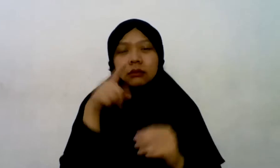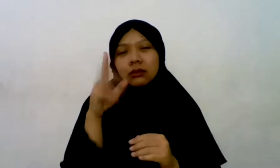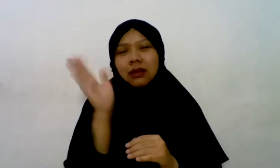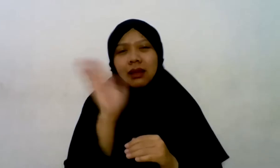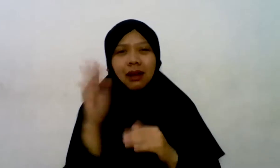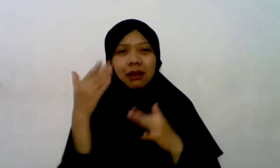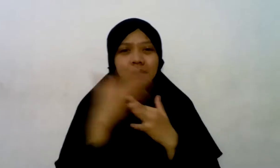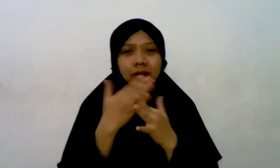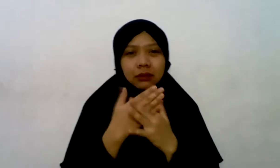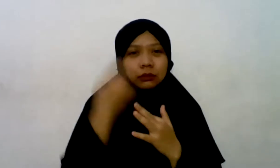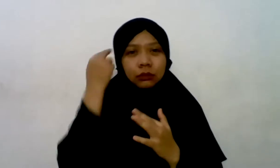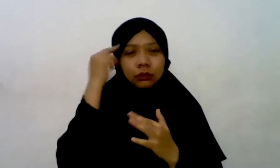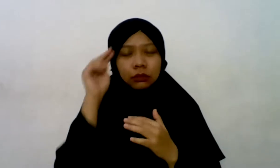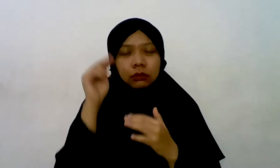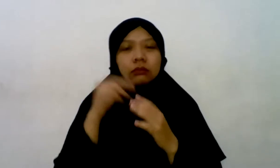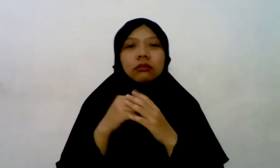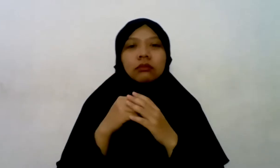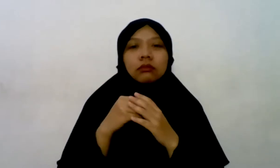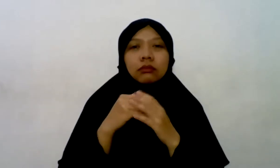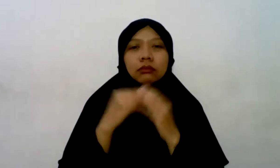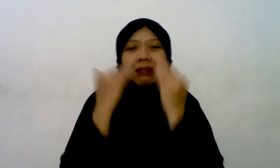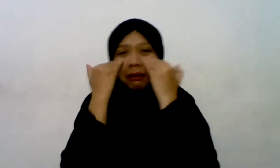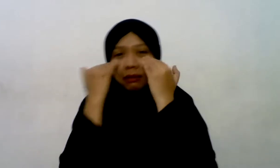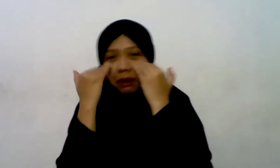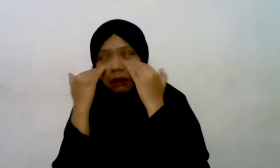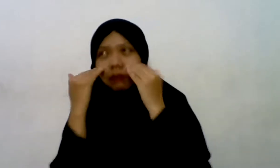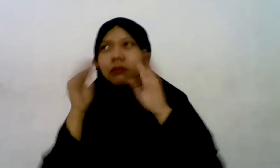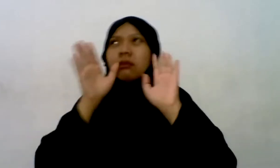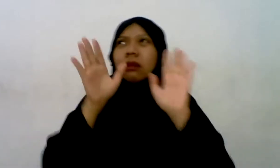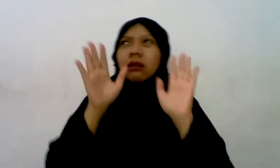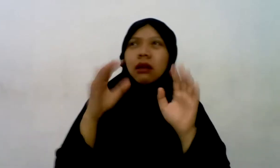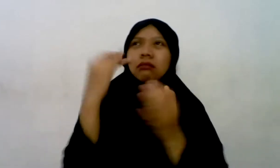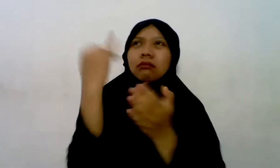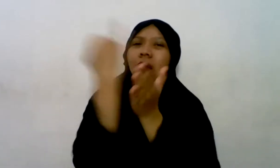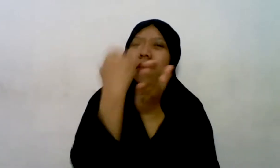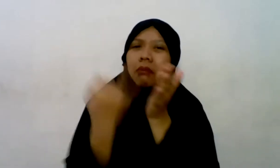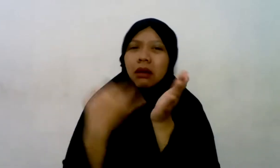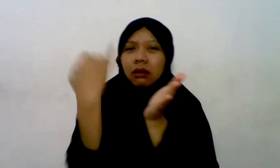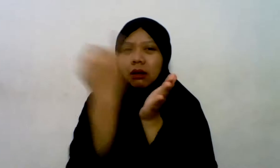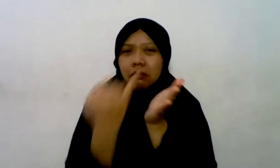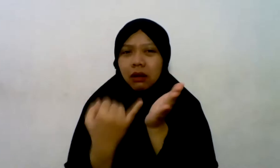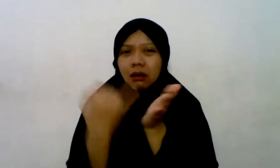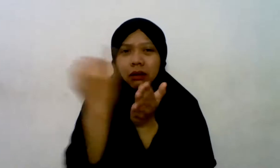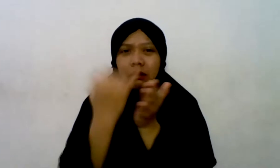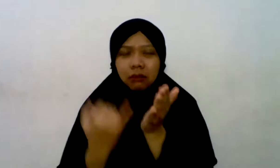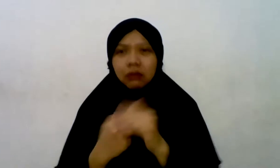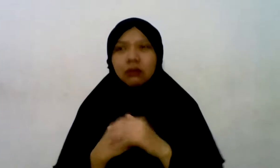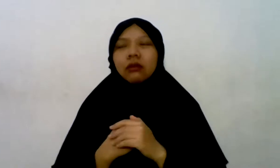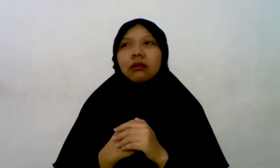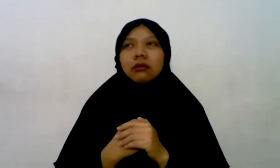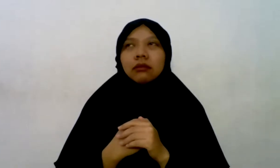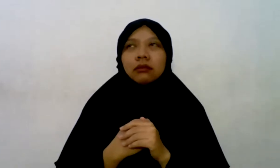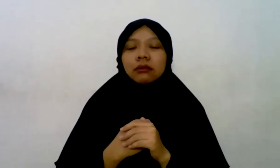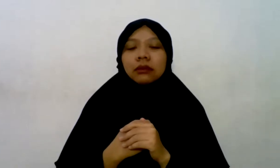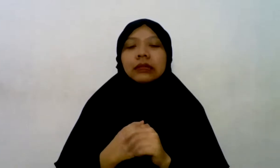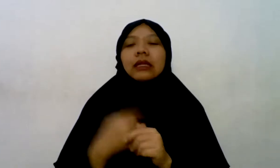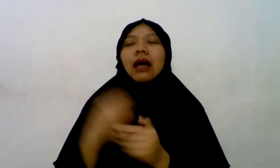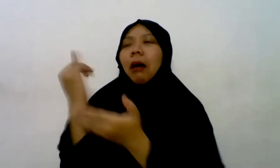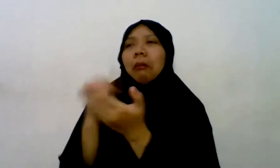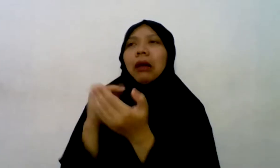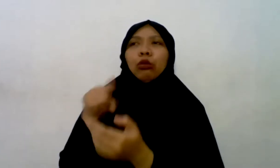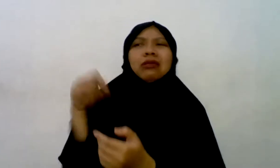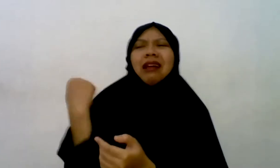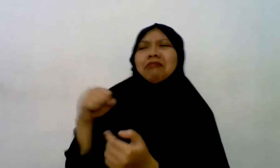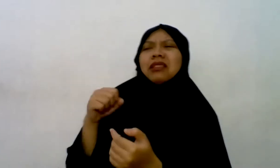in picture and also in GPG, which is actually not cannot be read by